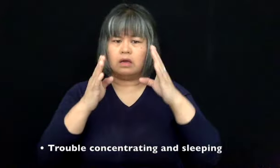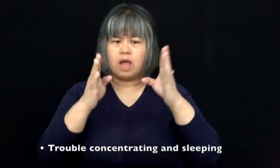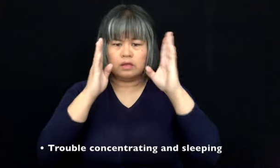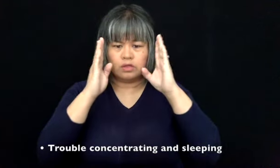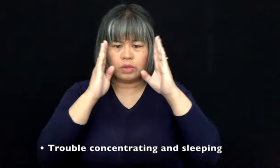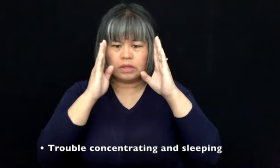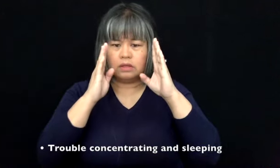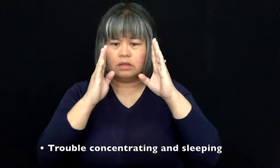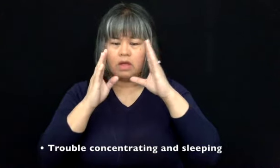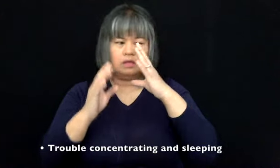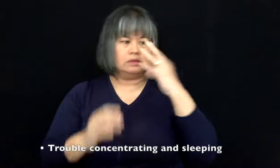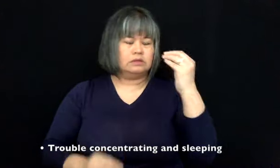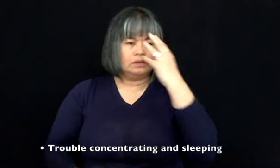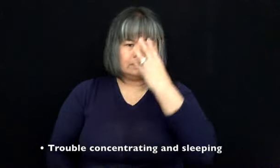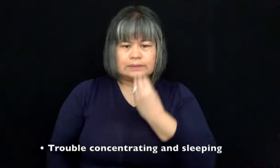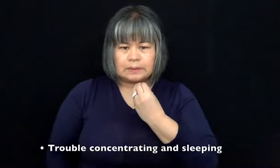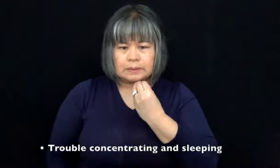trouble concentrating and sleeping,